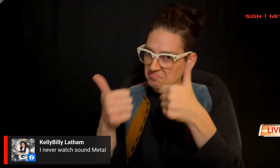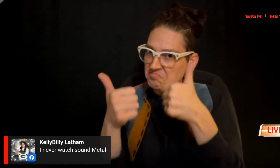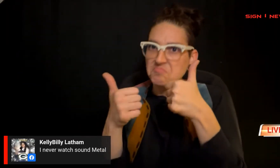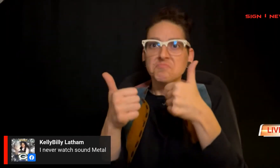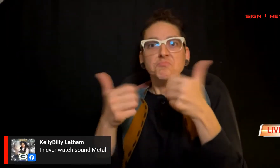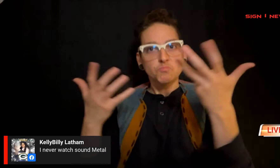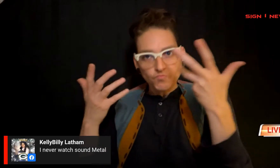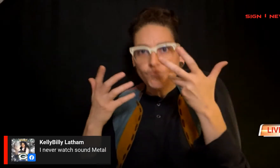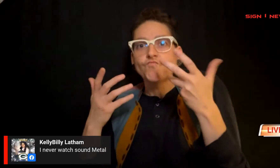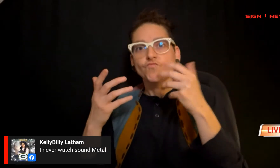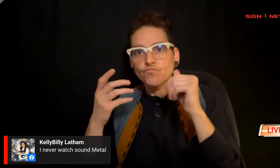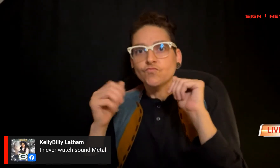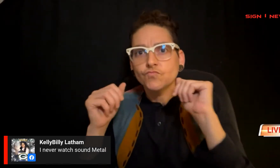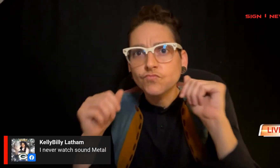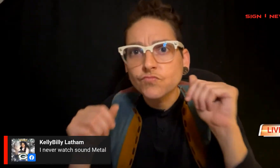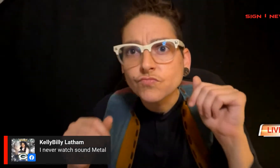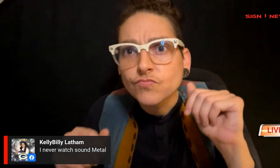had the deaf actors, which was great.